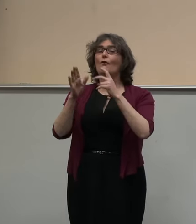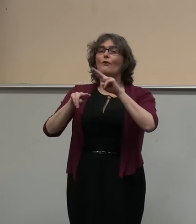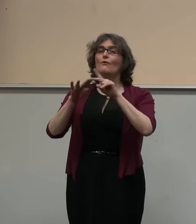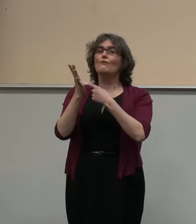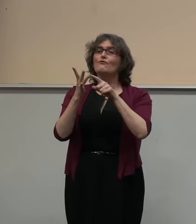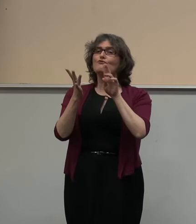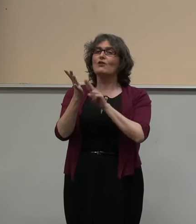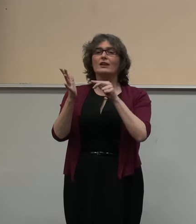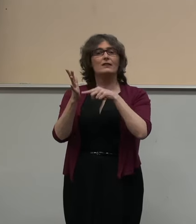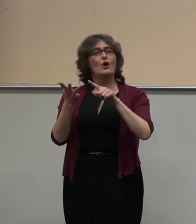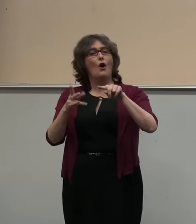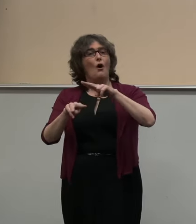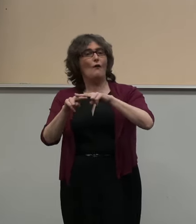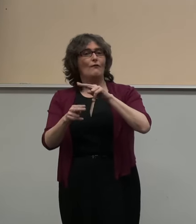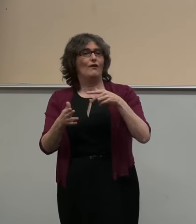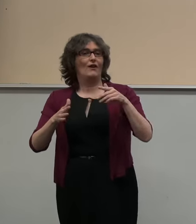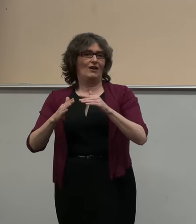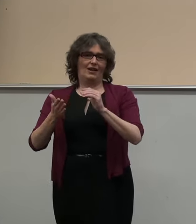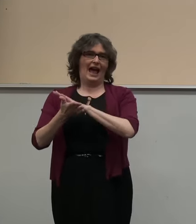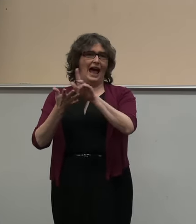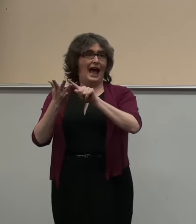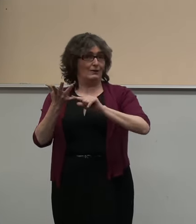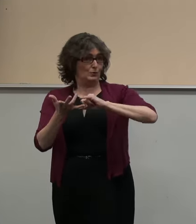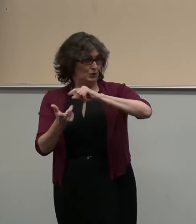Thanks, David, for your photograph.